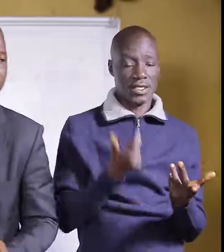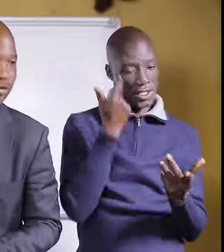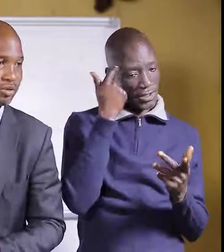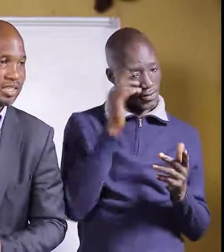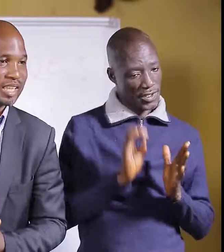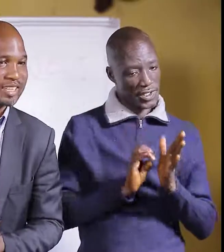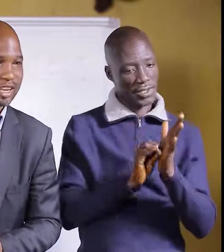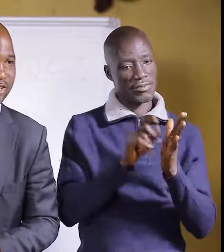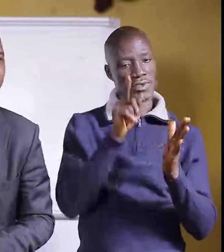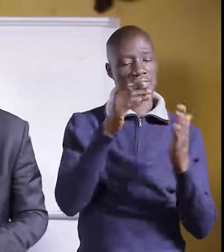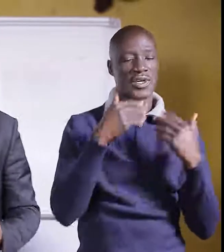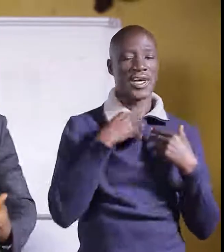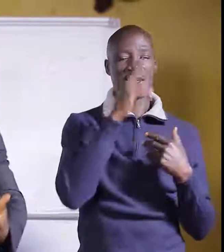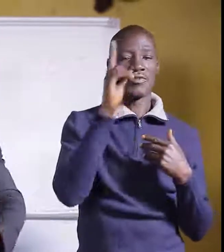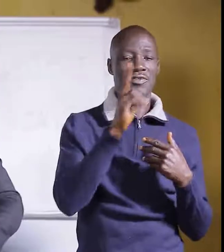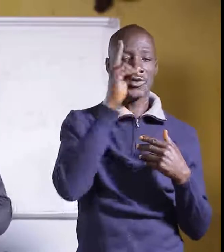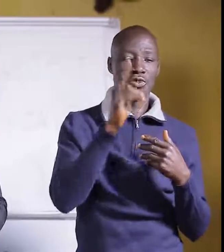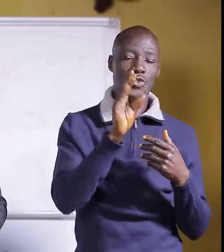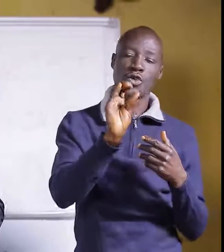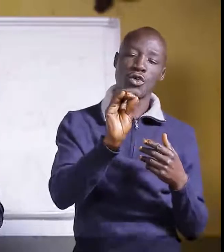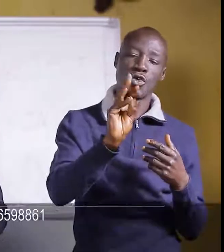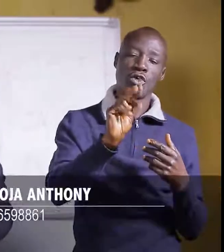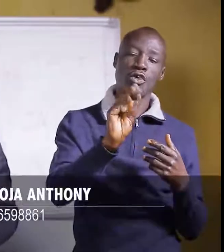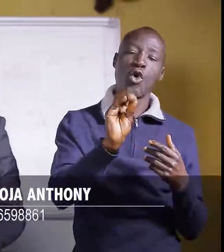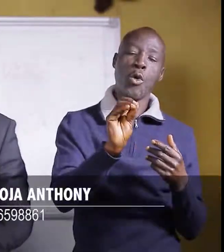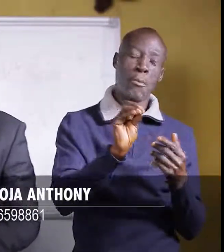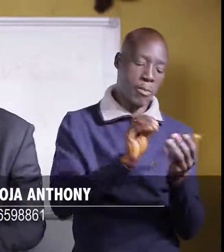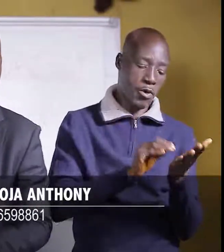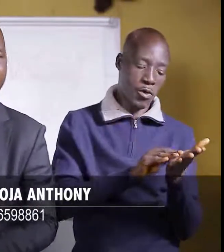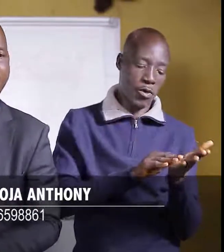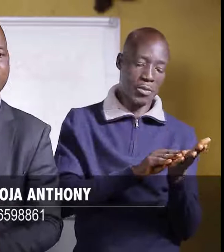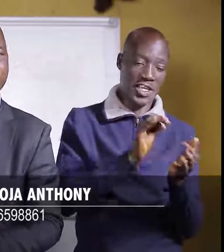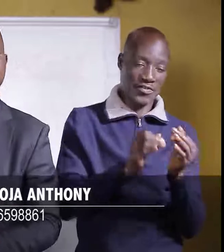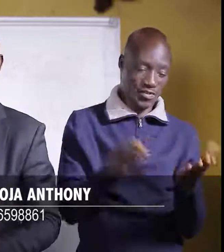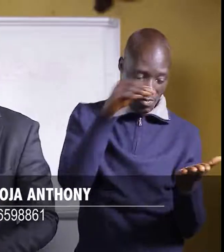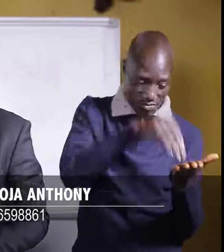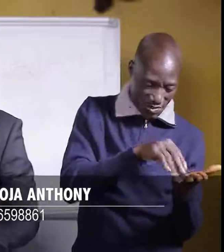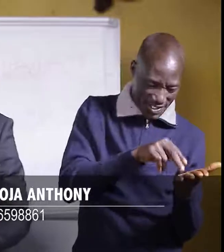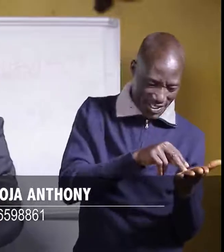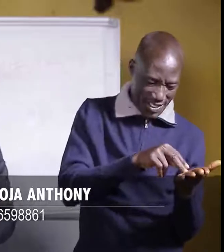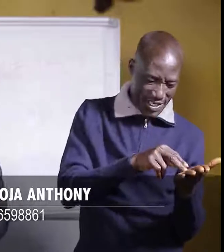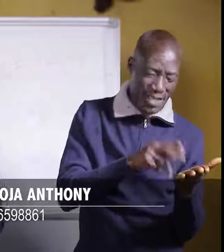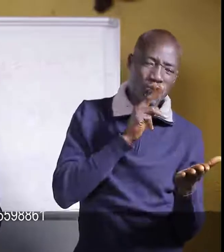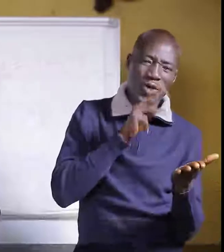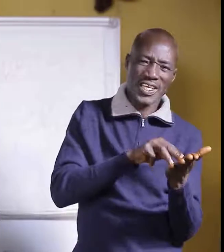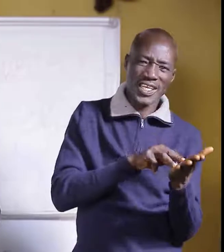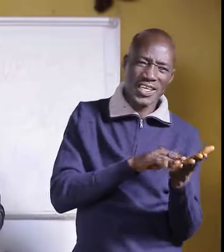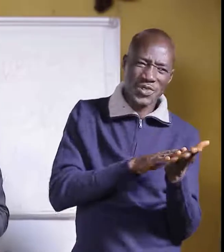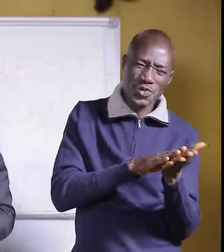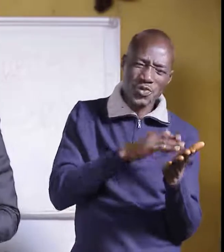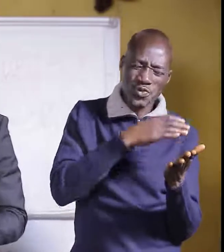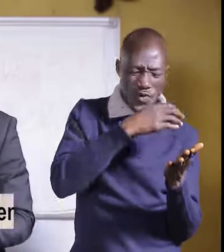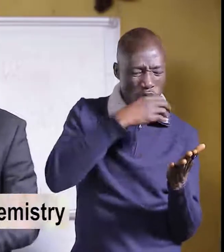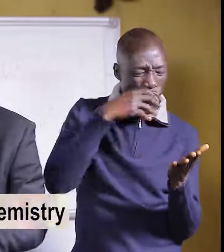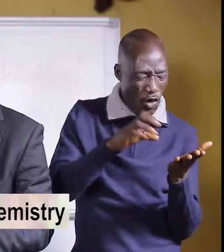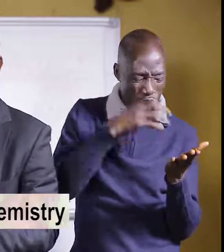oftentimes you have used detergent to wash your clothes. If you put the detergent on your palm and introduce small quantity of water, you feel a